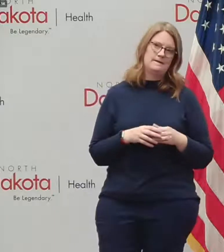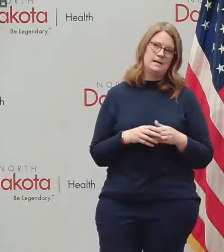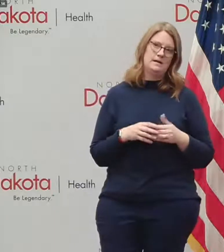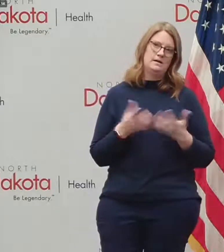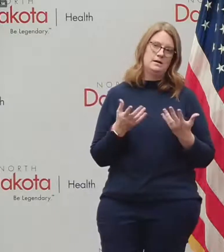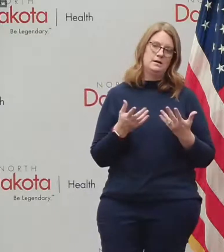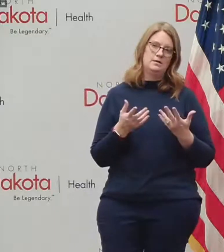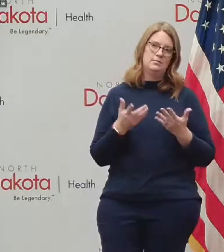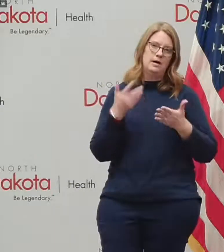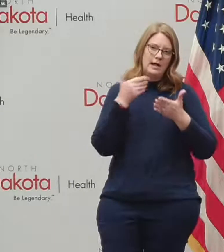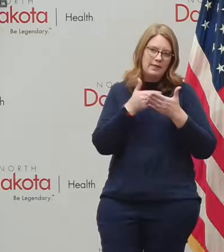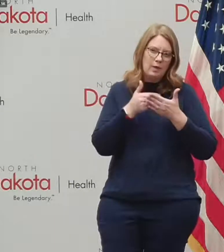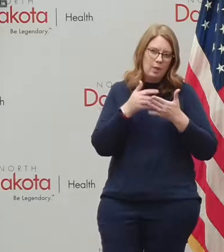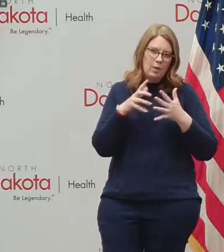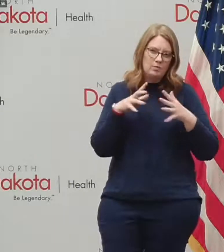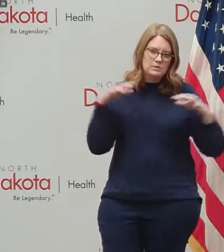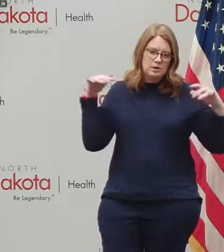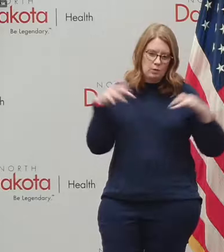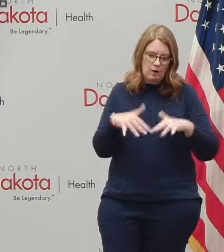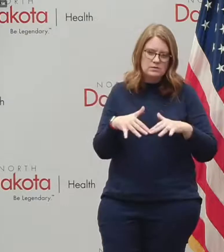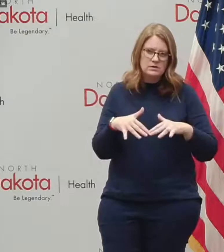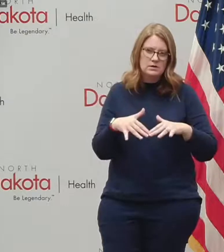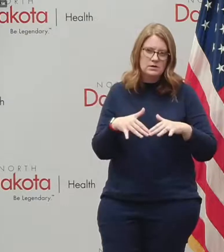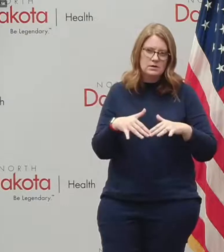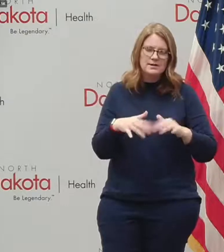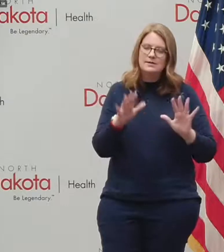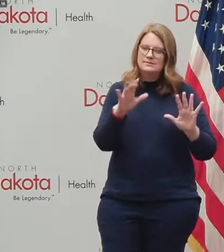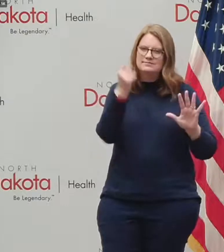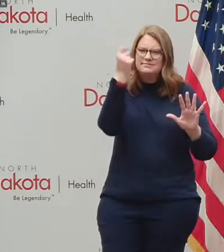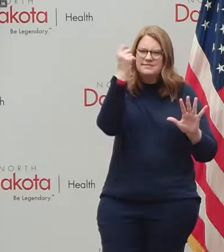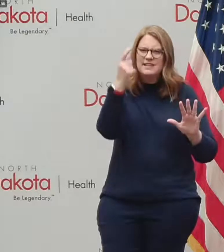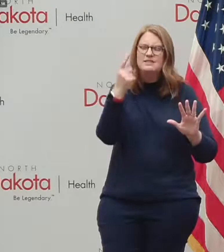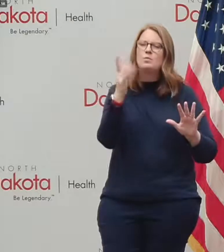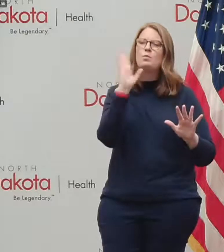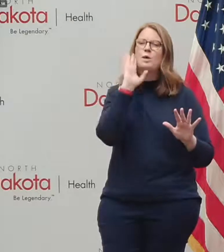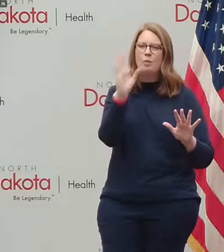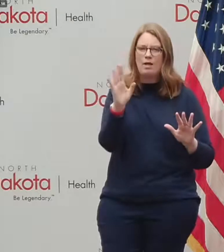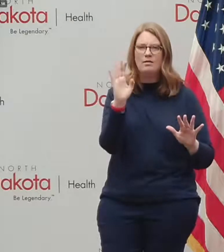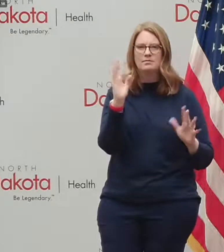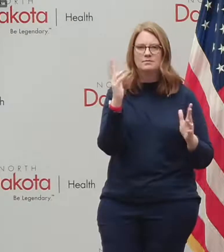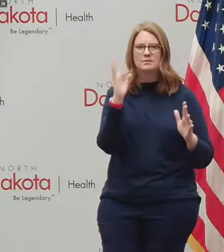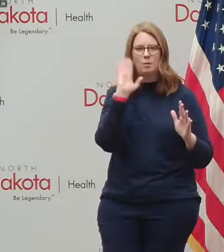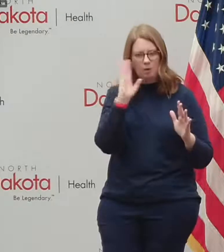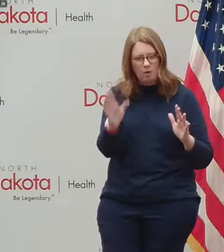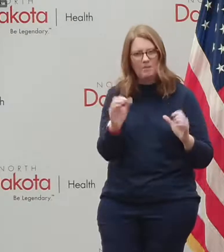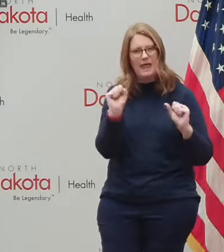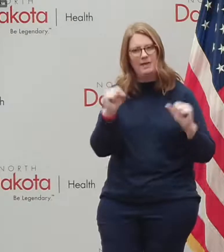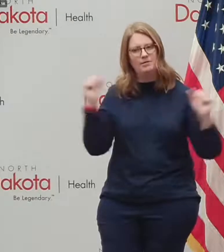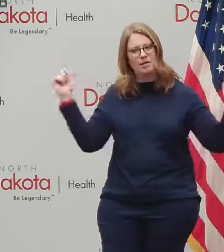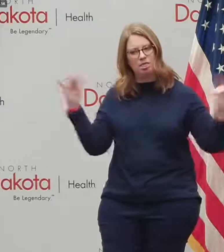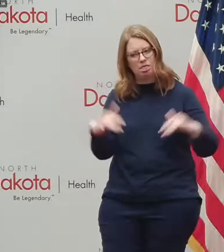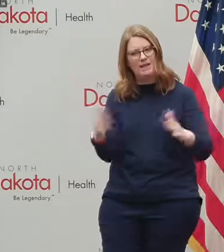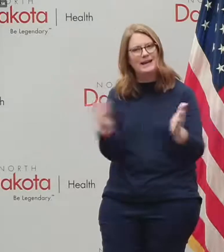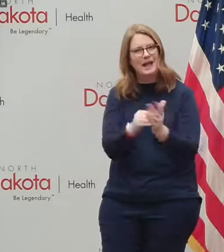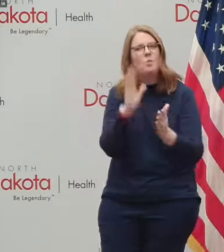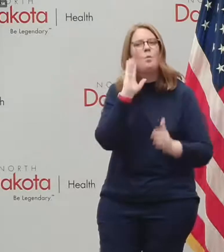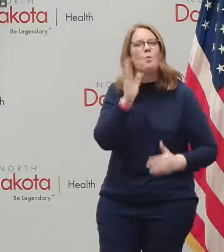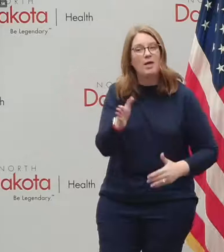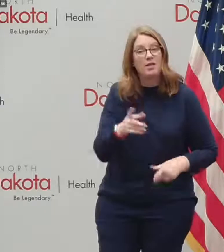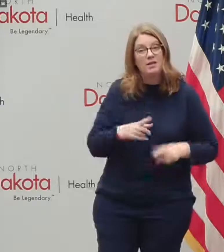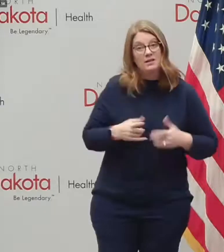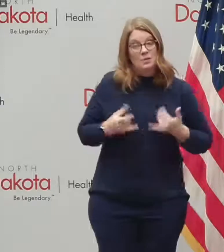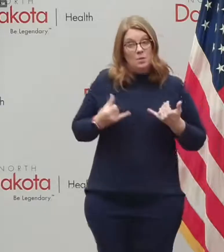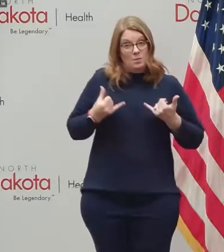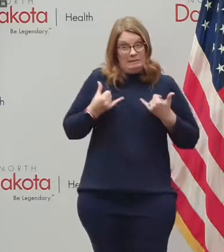used to. That future will return. That will be back to us in the future. But for right now, to get